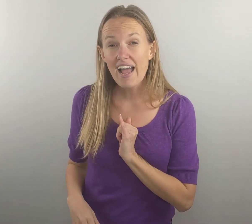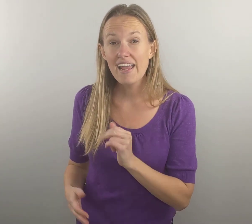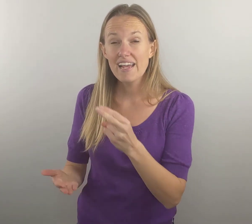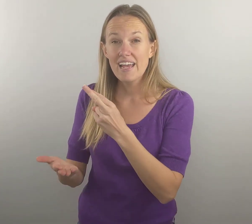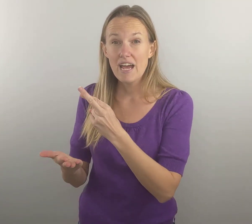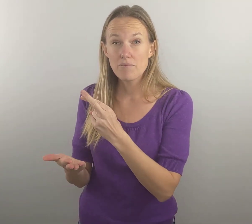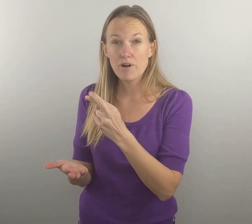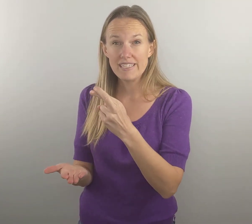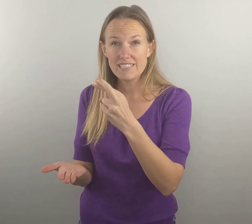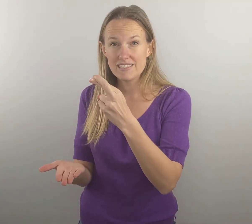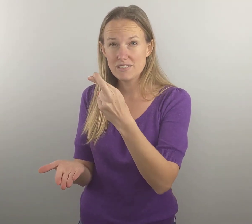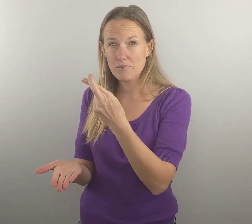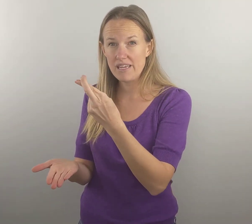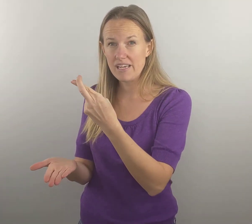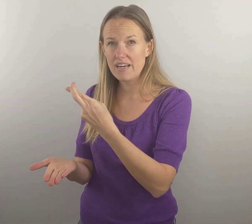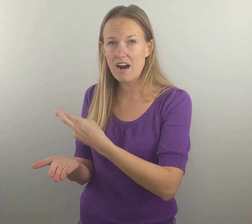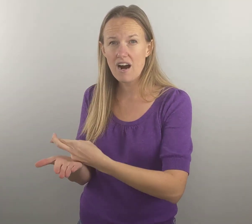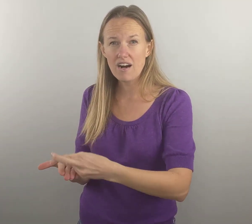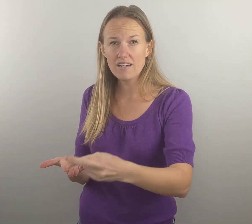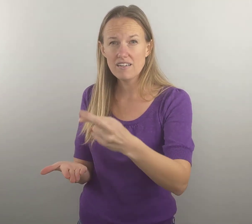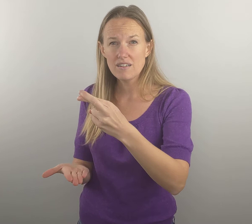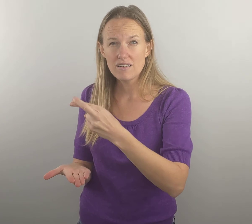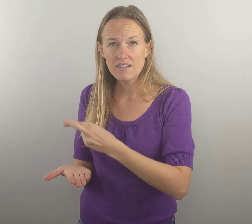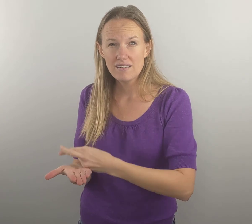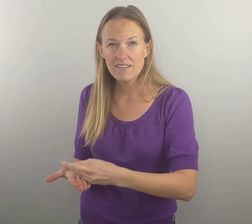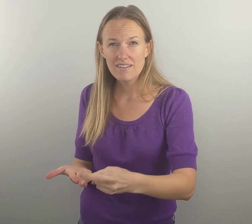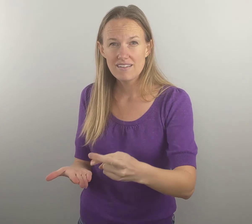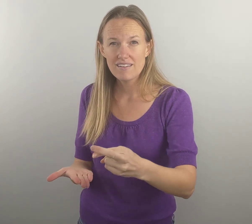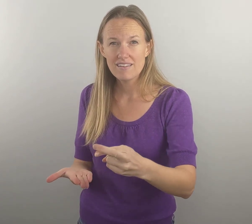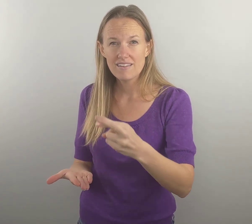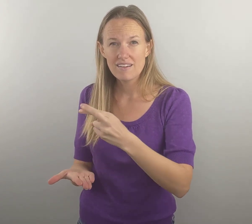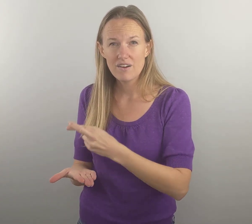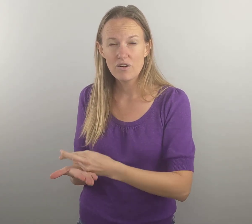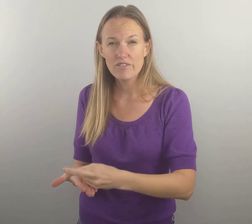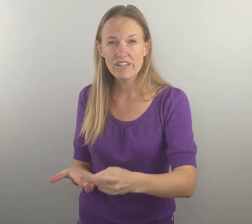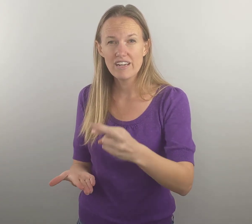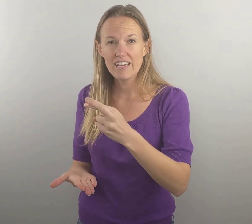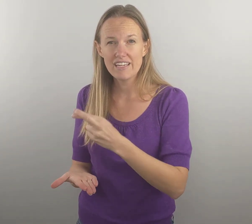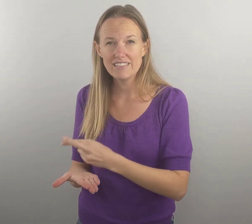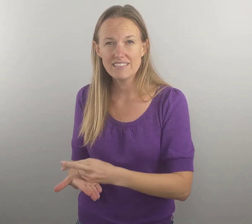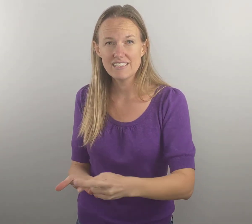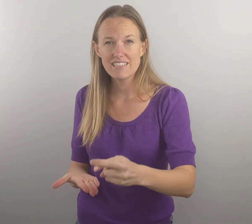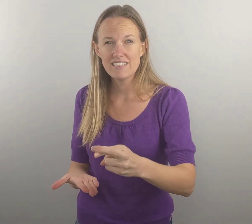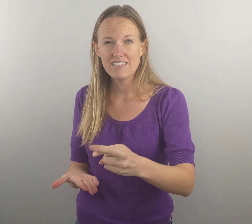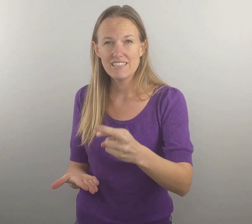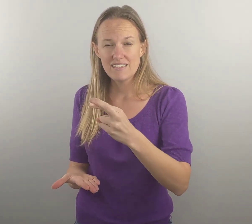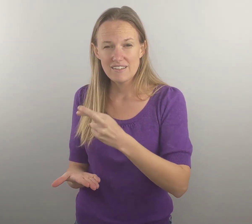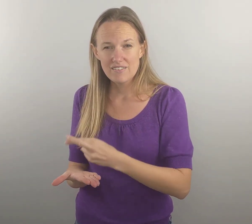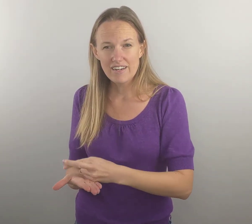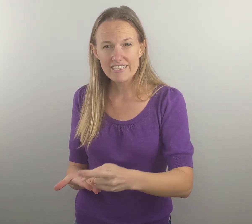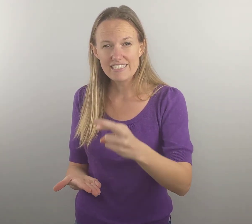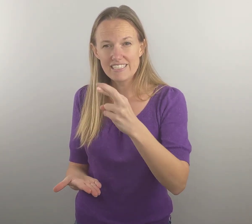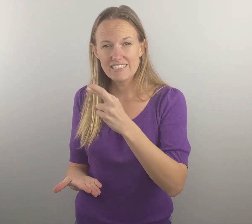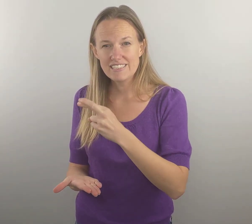I am righteous, so making an R over your hand, righteous,